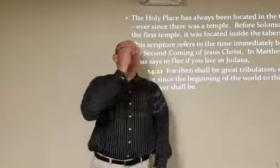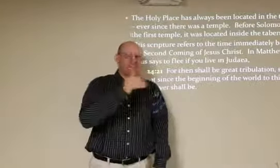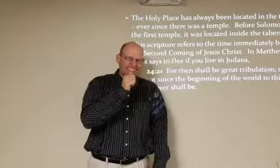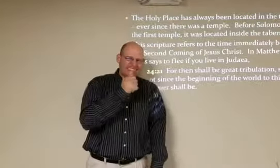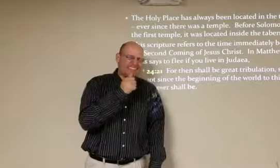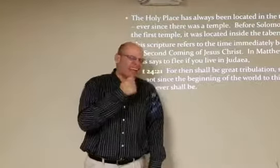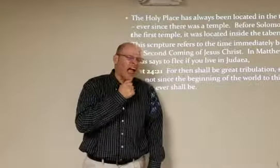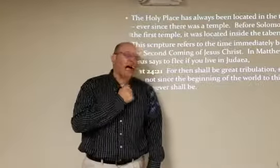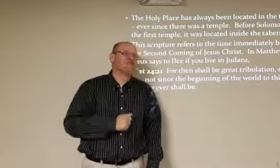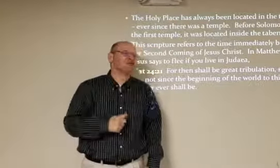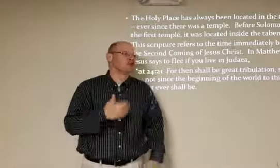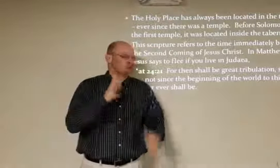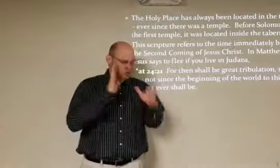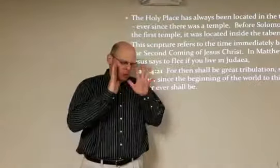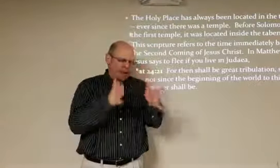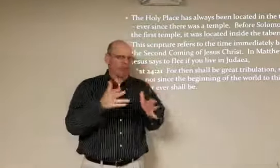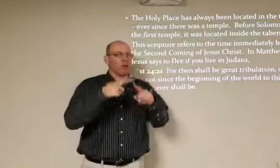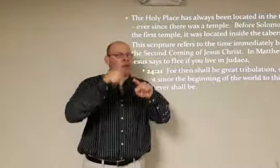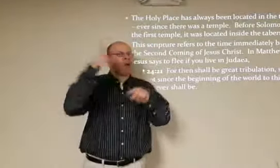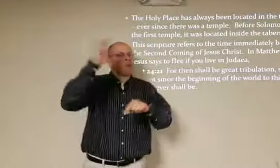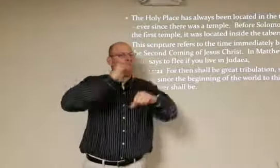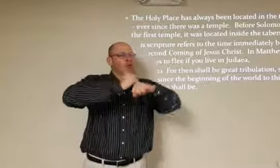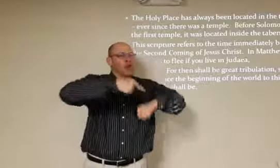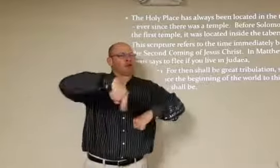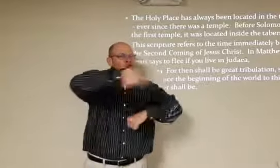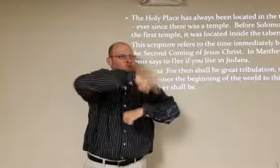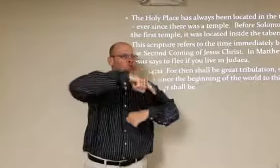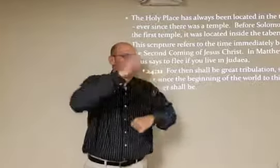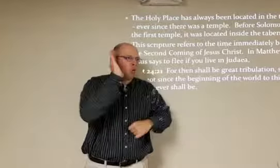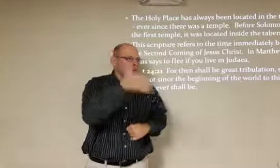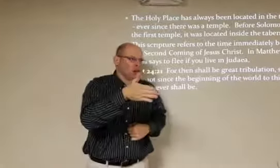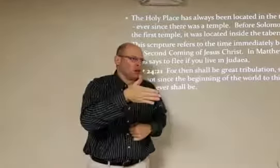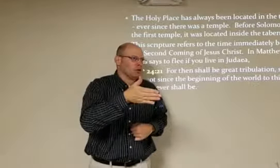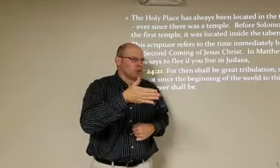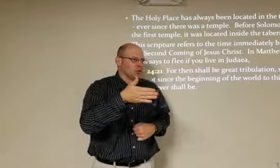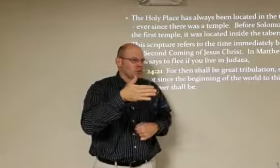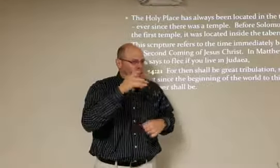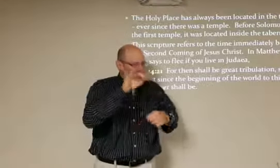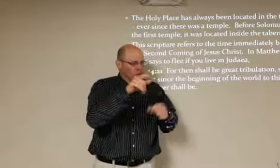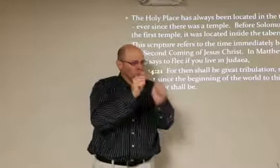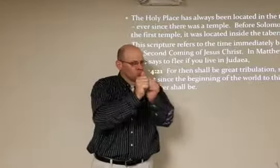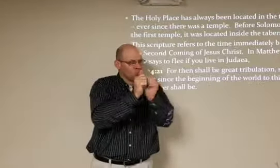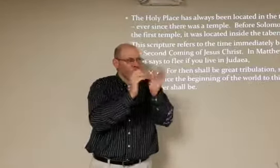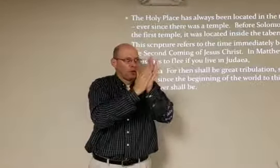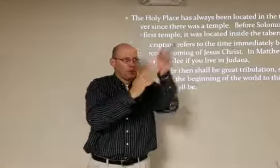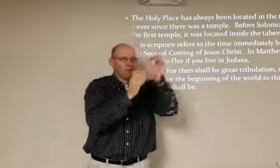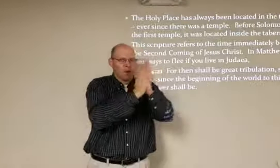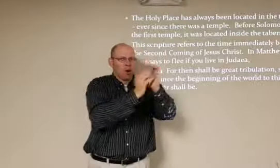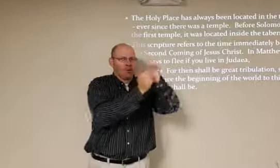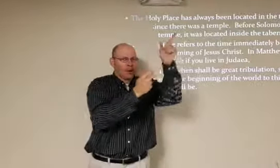drowned. But their suffering, they didn't go on and on and on and on and suffer, continue suffering.